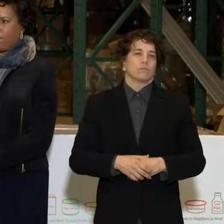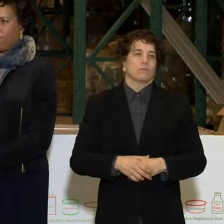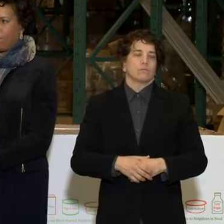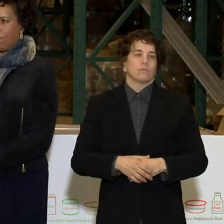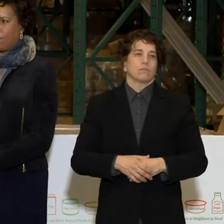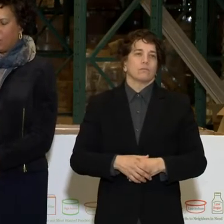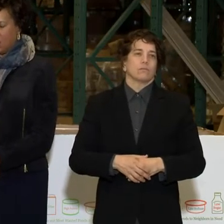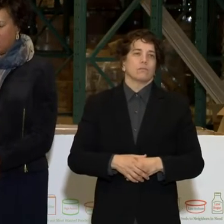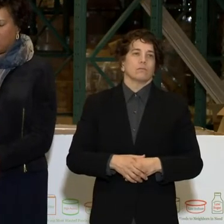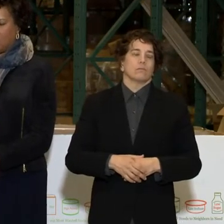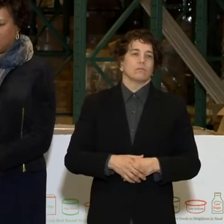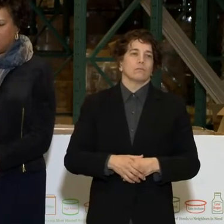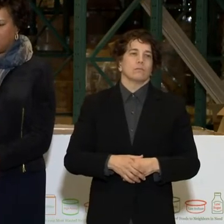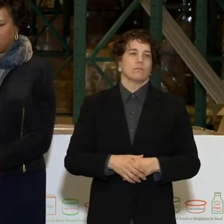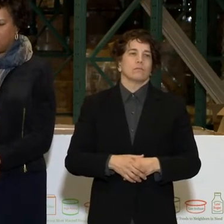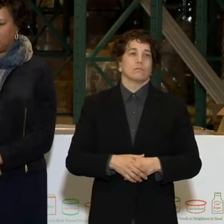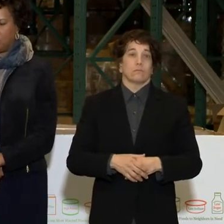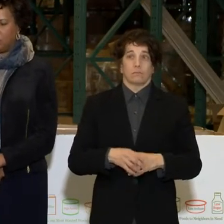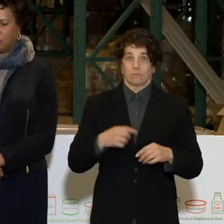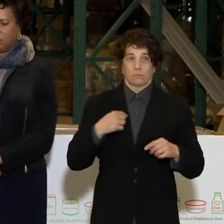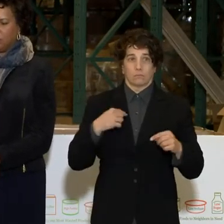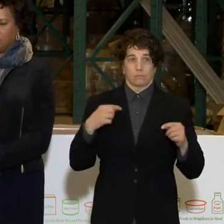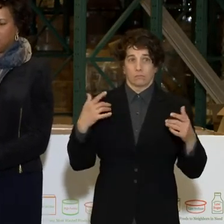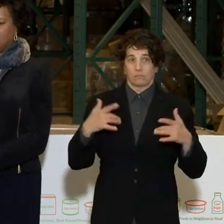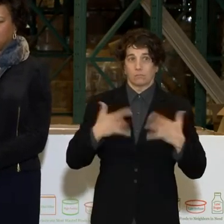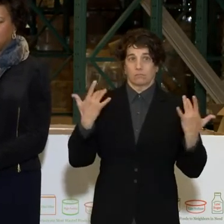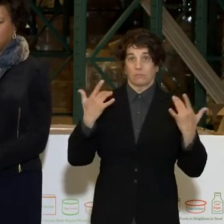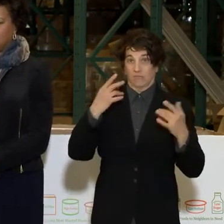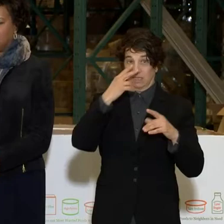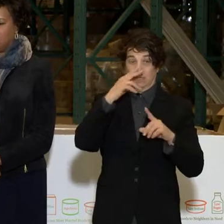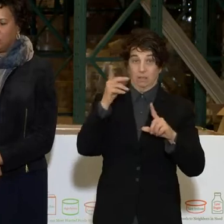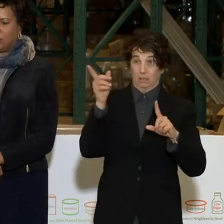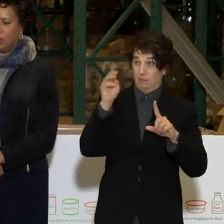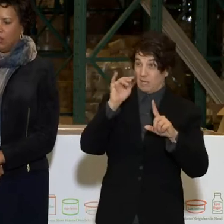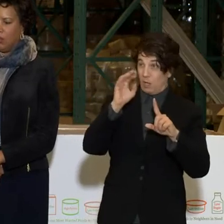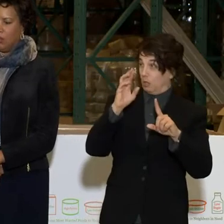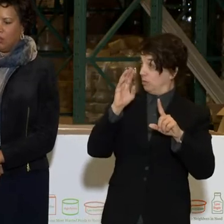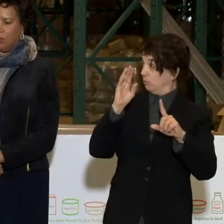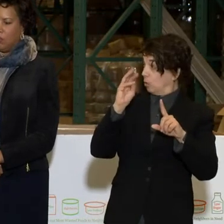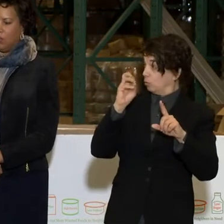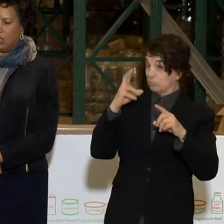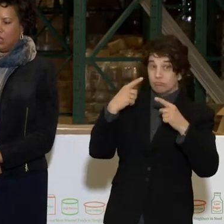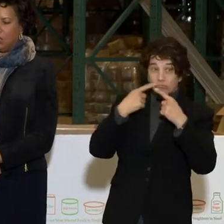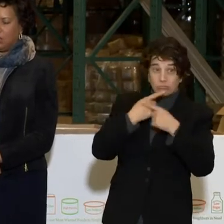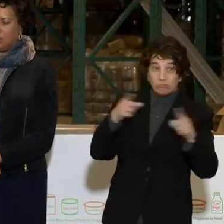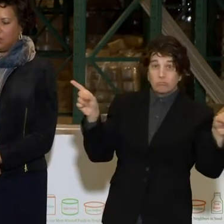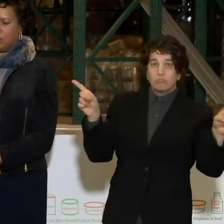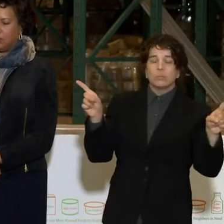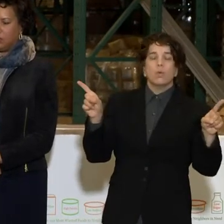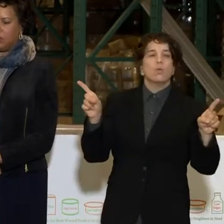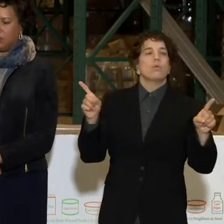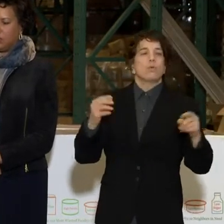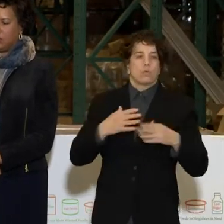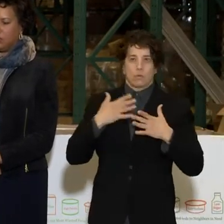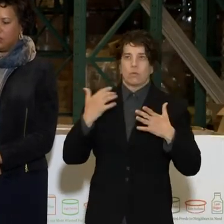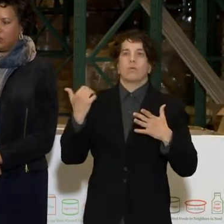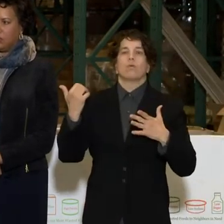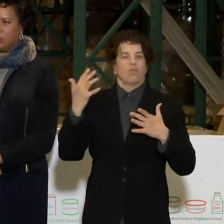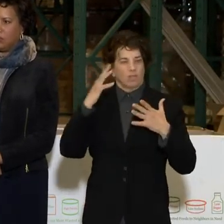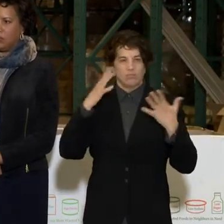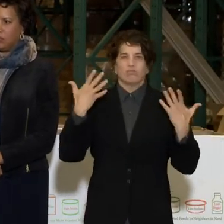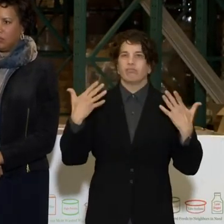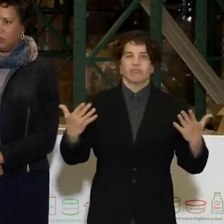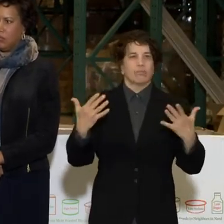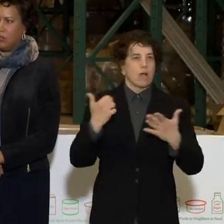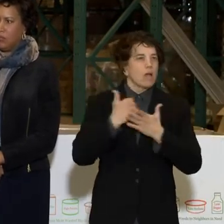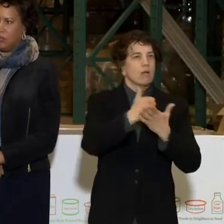hear of the mayor's announcement today, because it will make a significant difference to those who just didn't make it in time to be able to qualify for